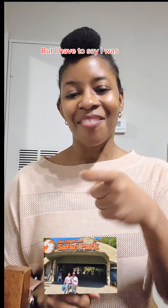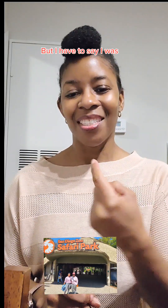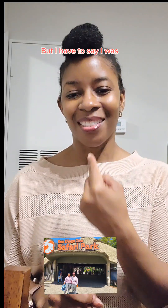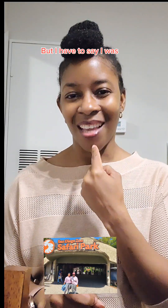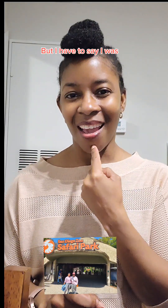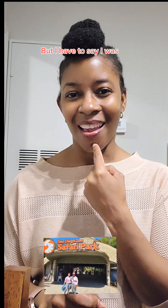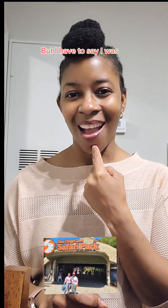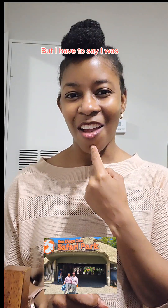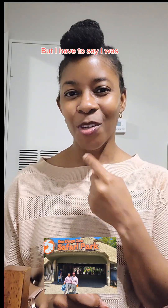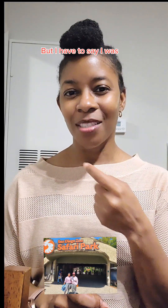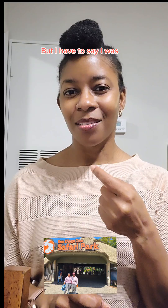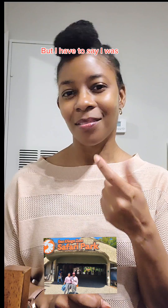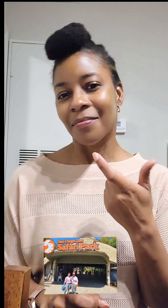to say, I was